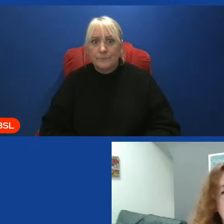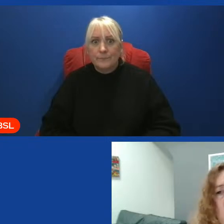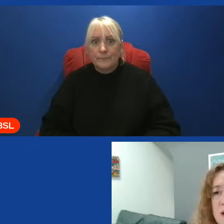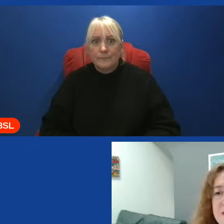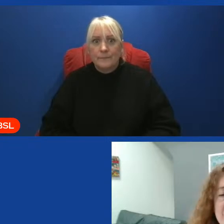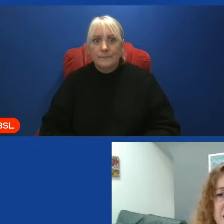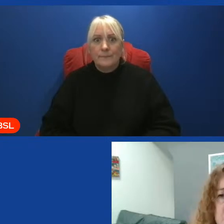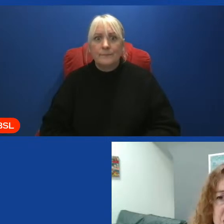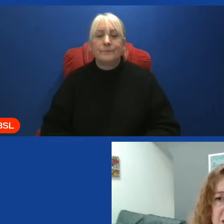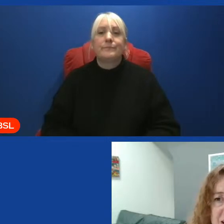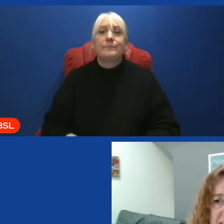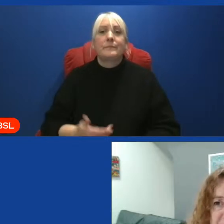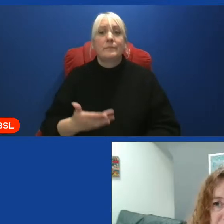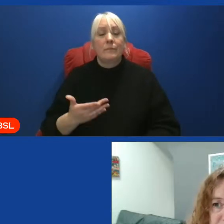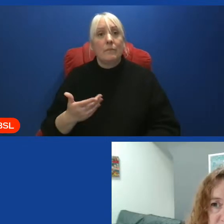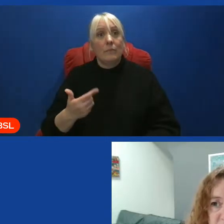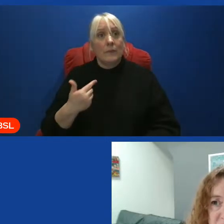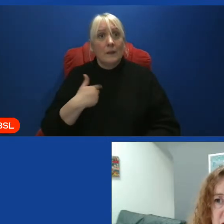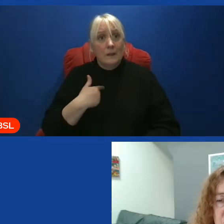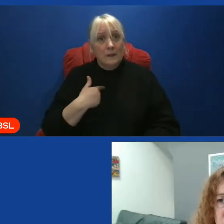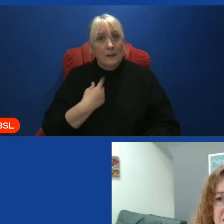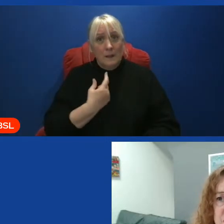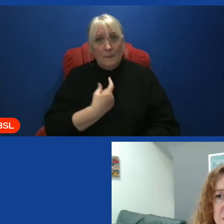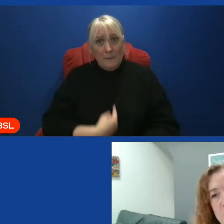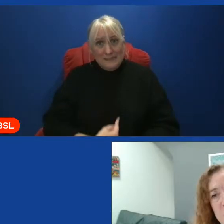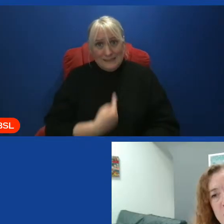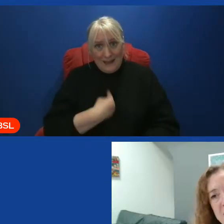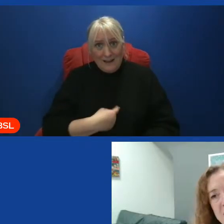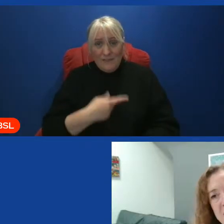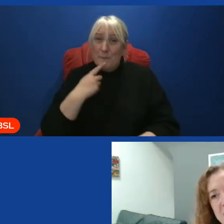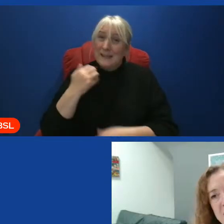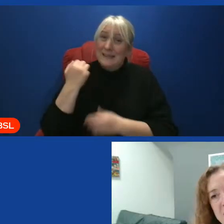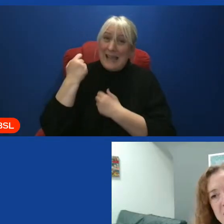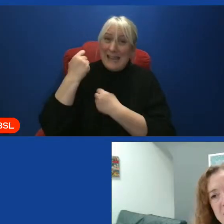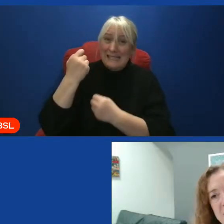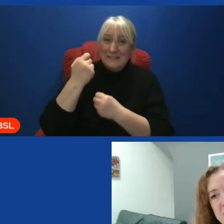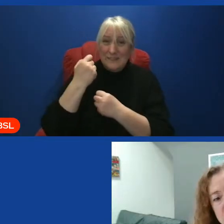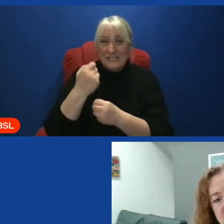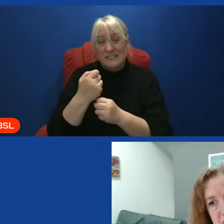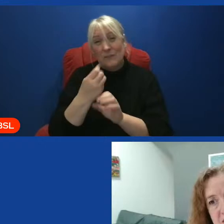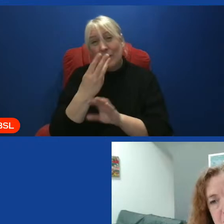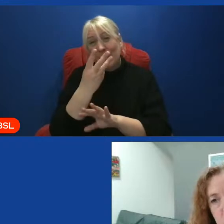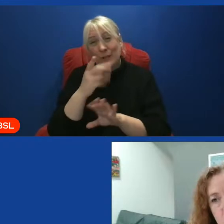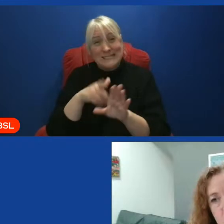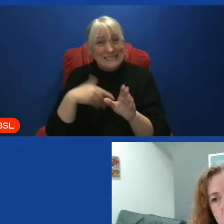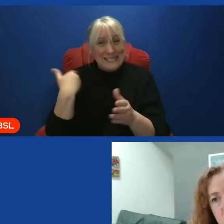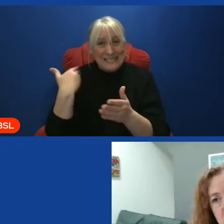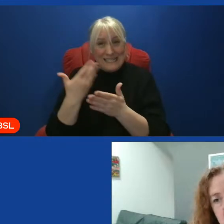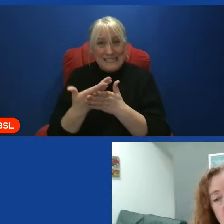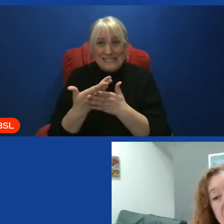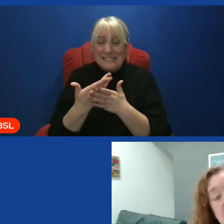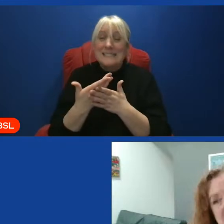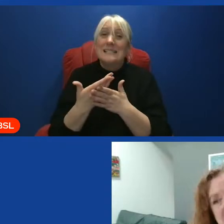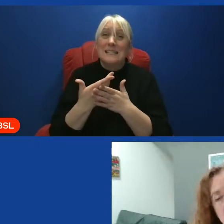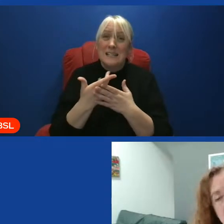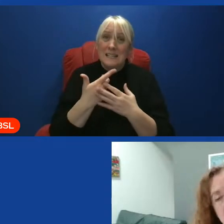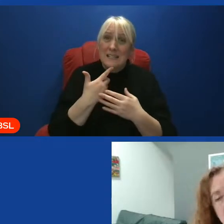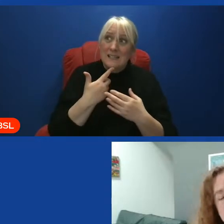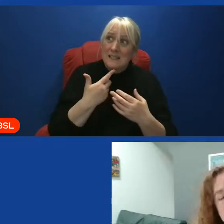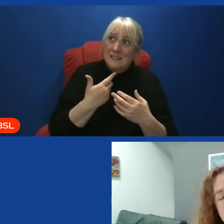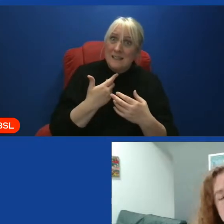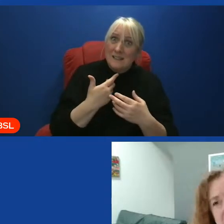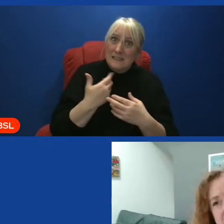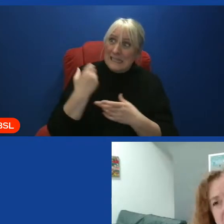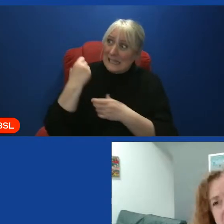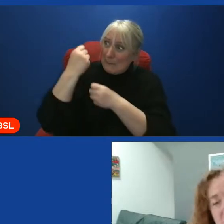And as long as I've been an activist, which is 30 odd years, system or campaign rather, against